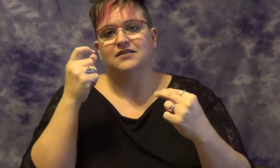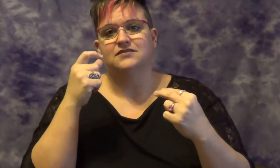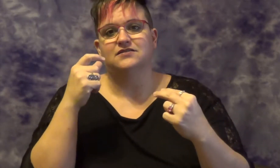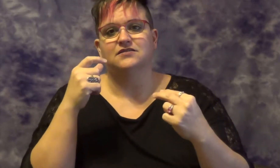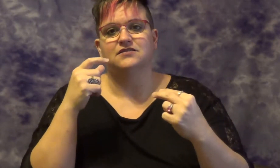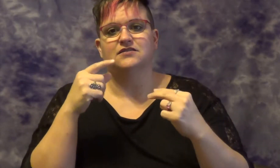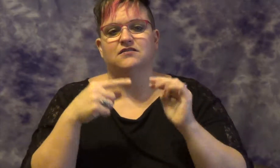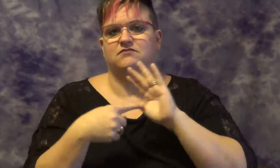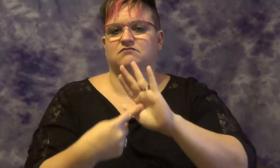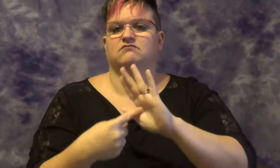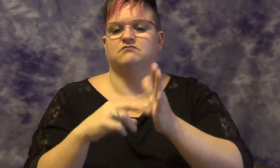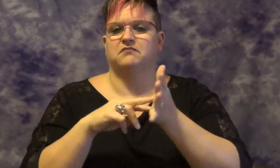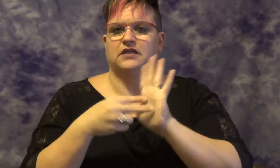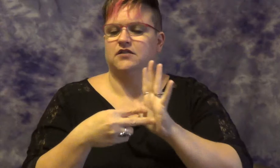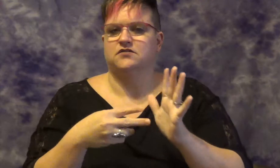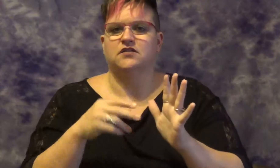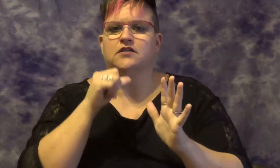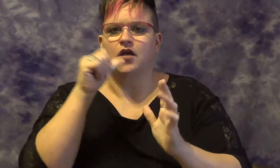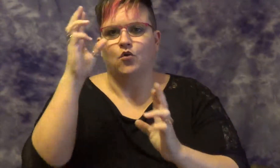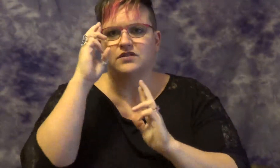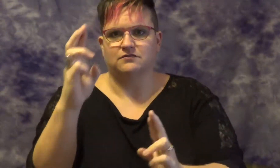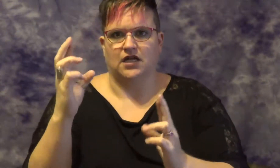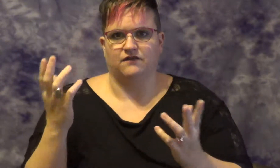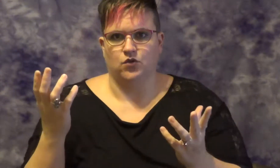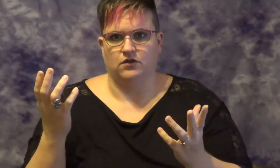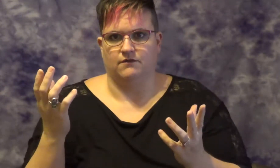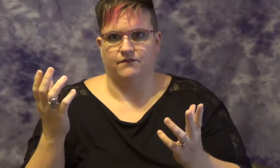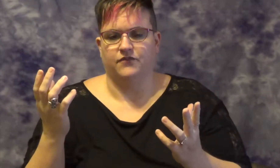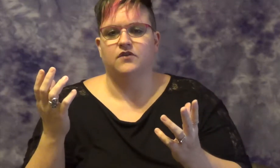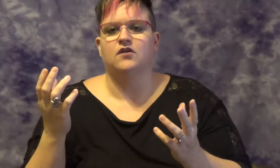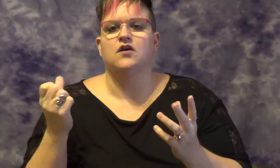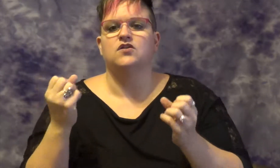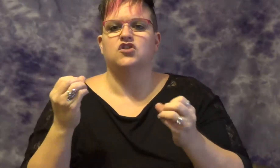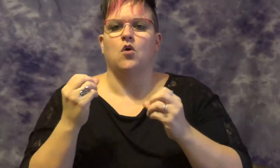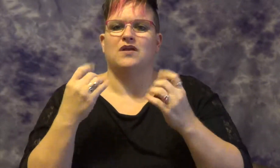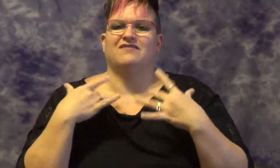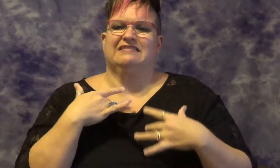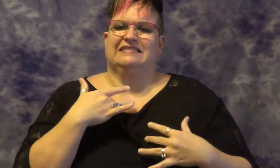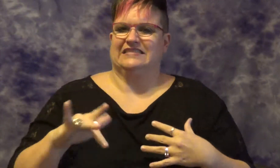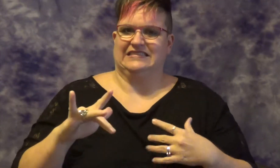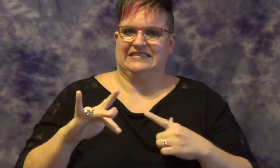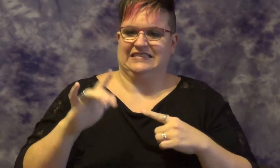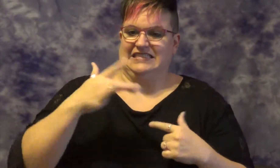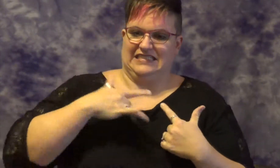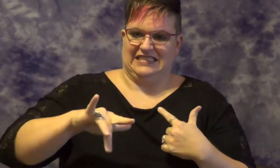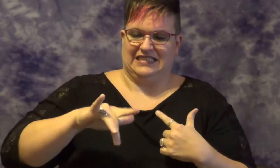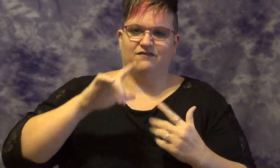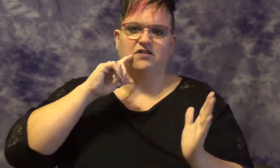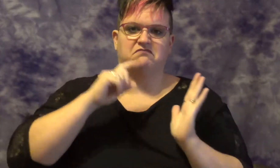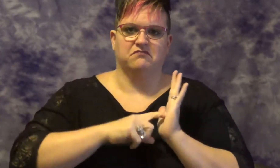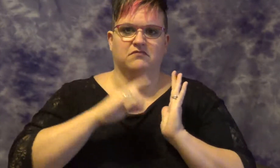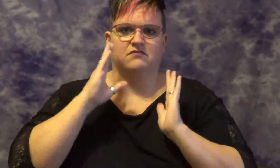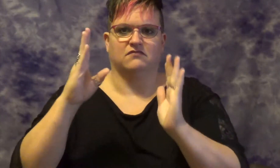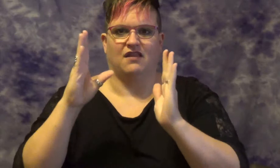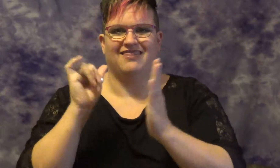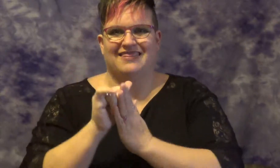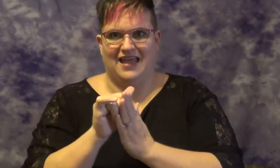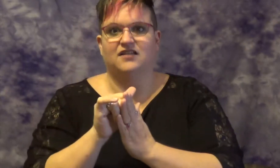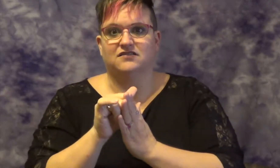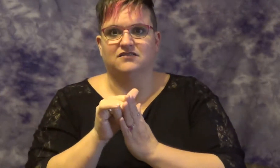gaze because it's a sign of disrespect if you look into that person's eyes. So we do have to be sensitive, again, like I